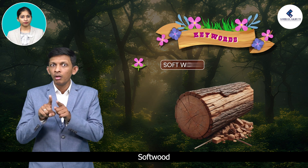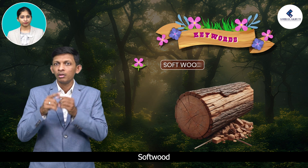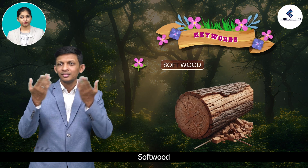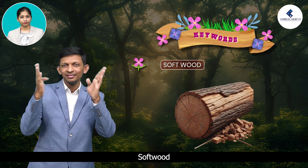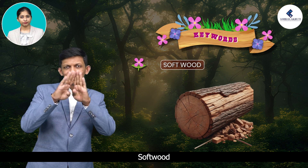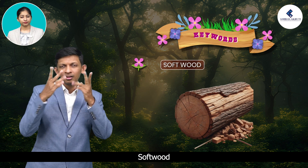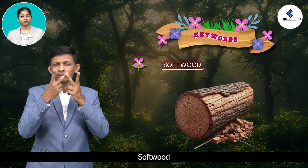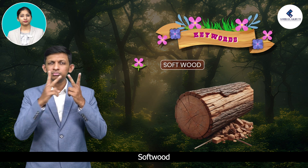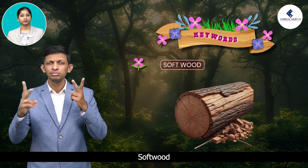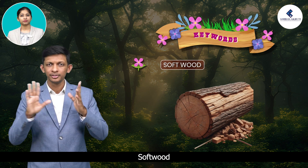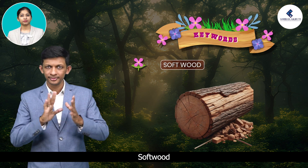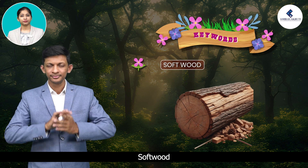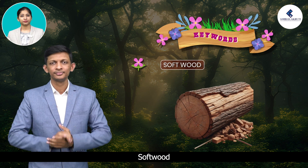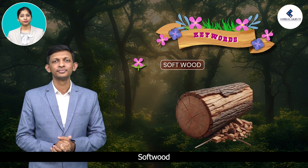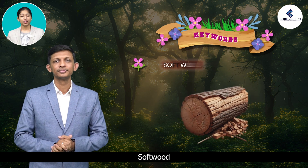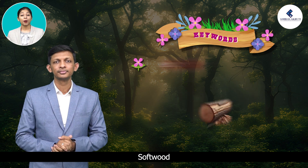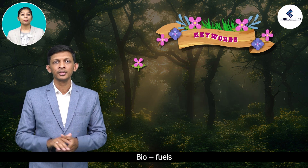softwood,